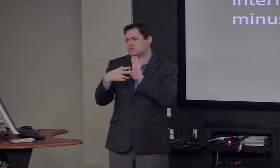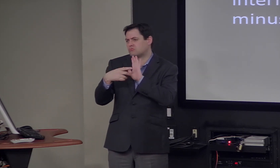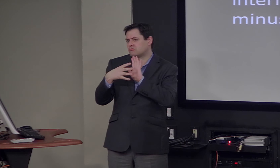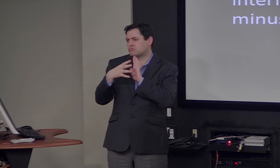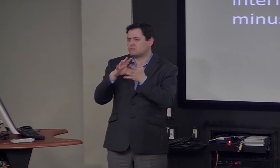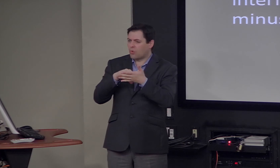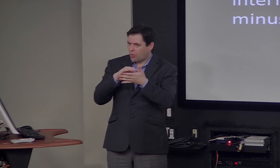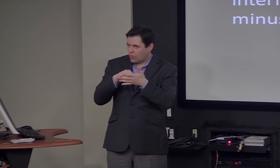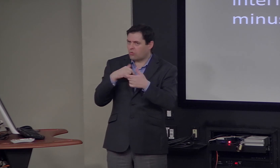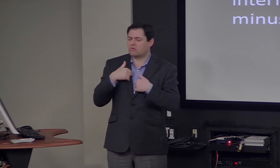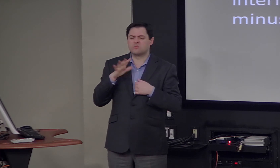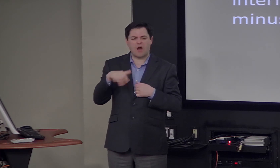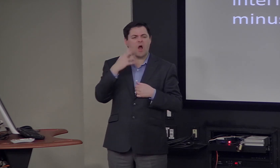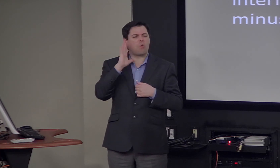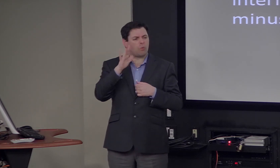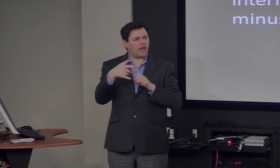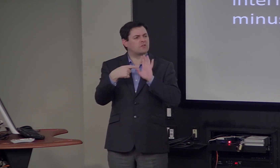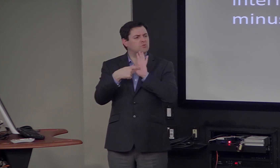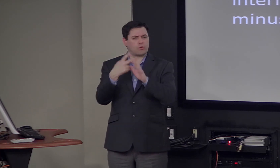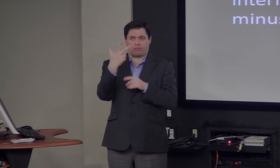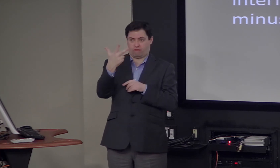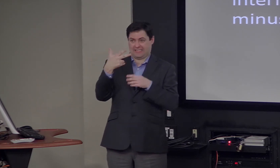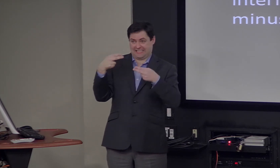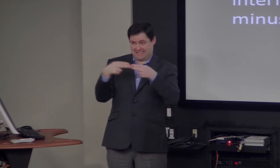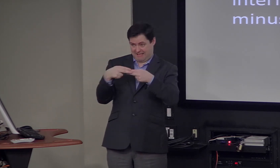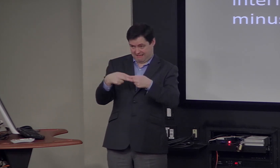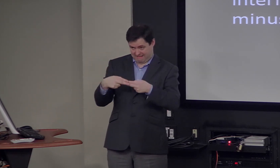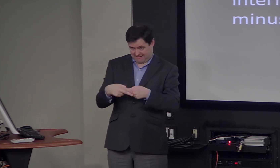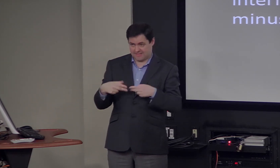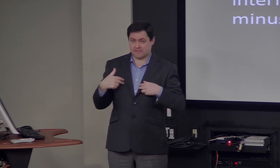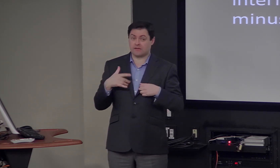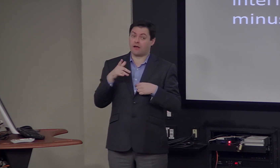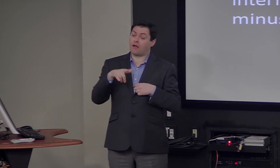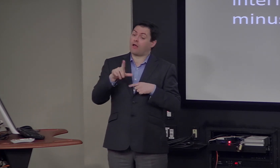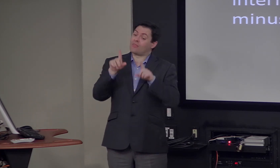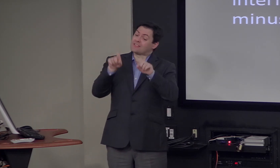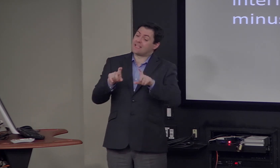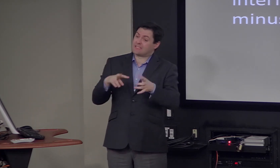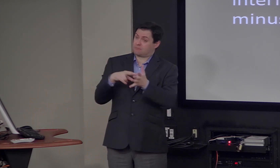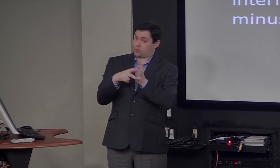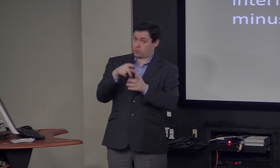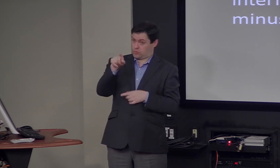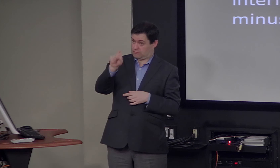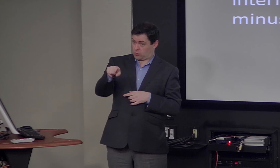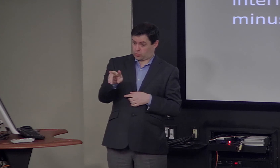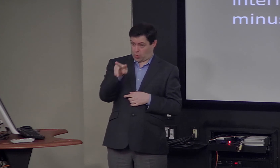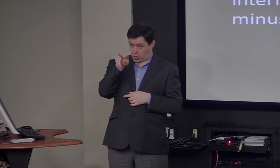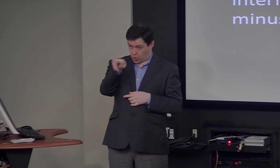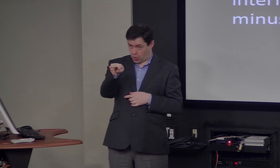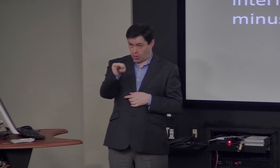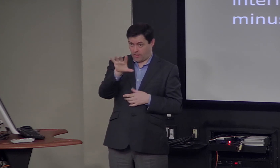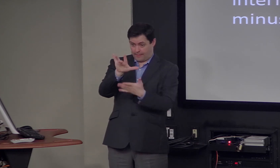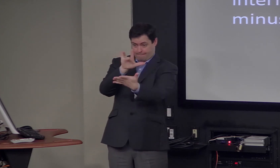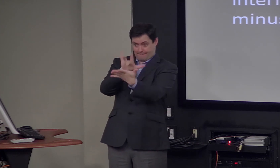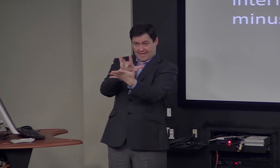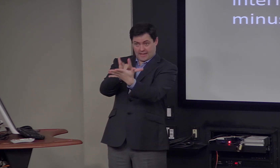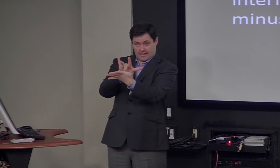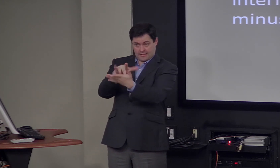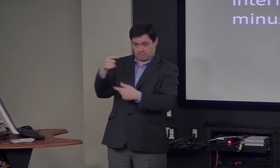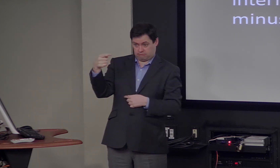We wanted to see how this test would be replicated with people who are learning a visual language. For the next 3 slides, you'll see samples of the test. The subject